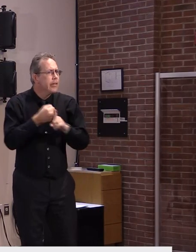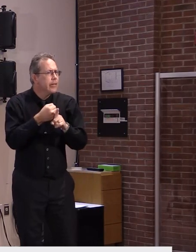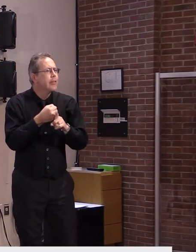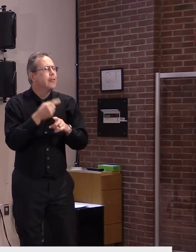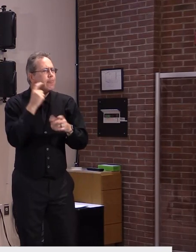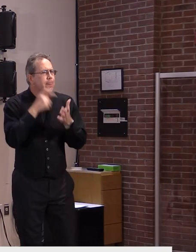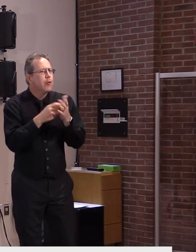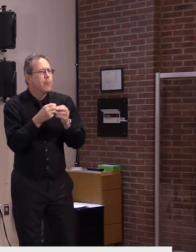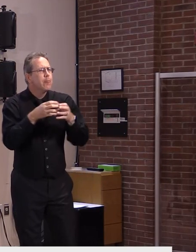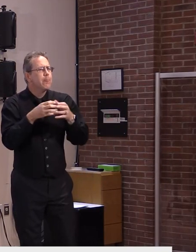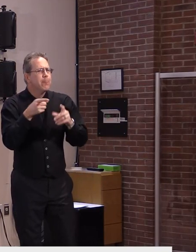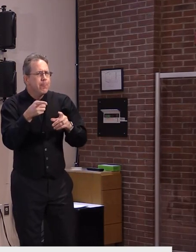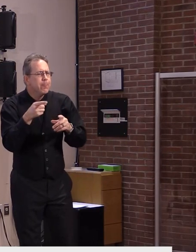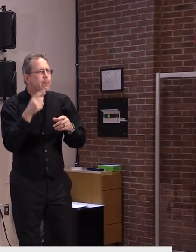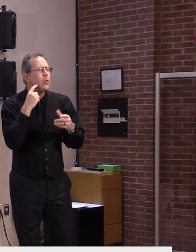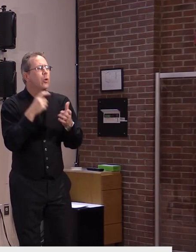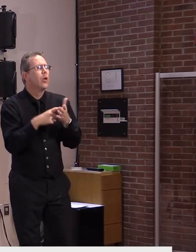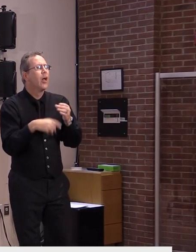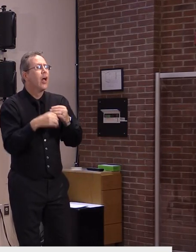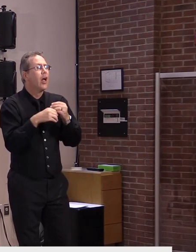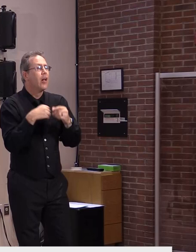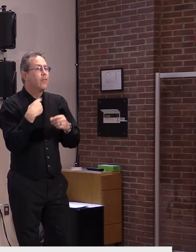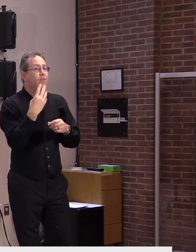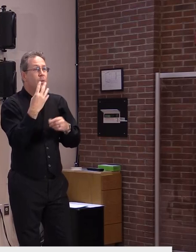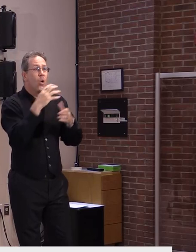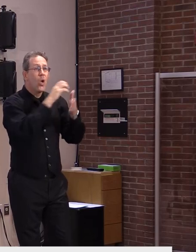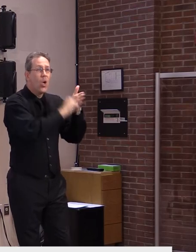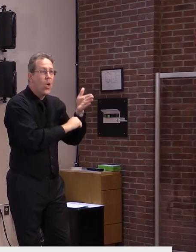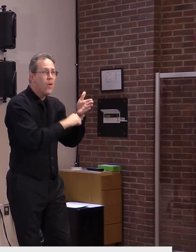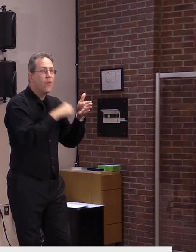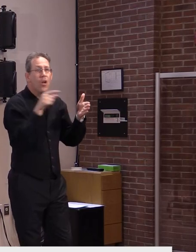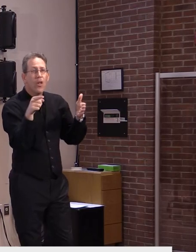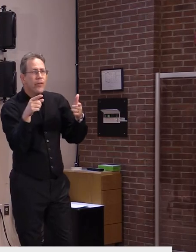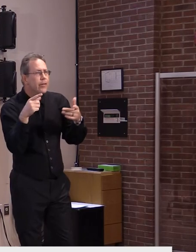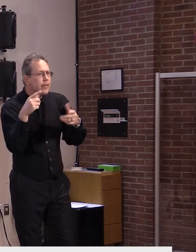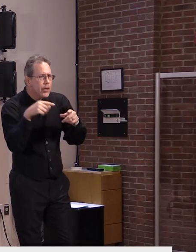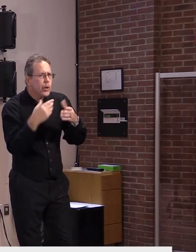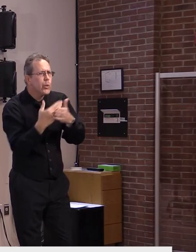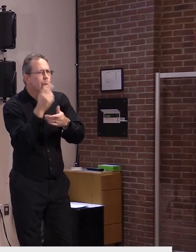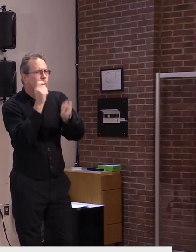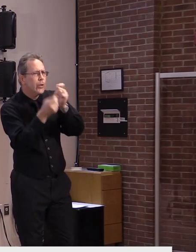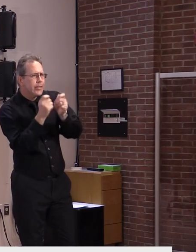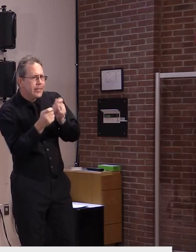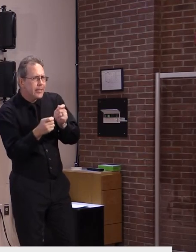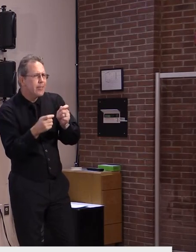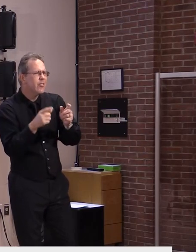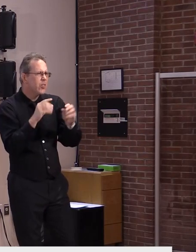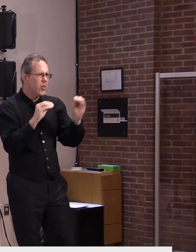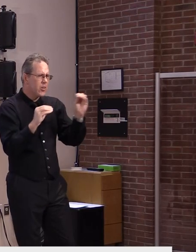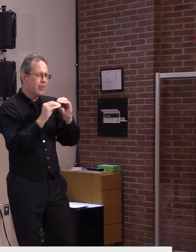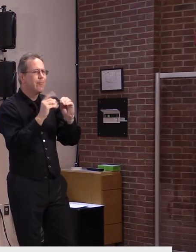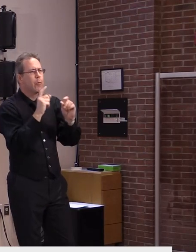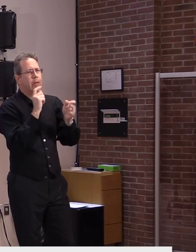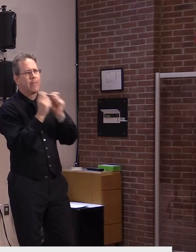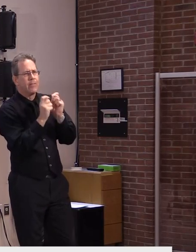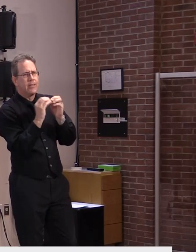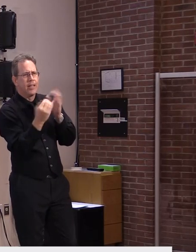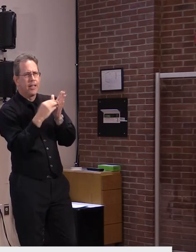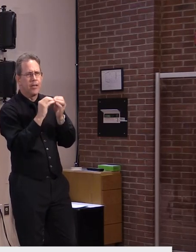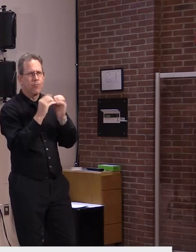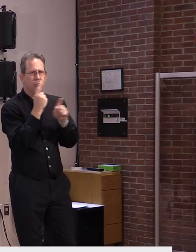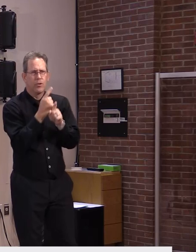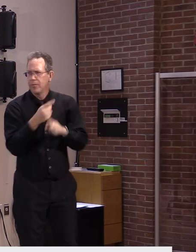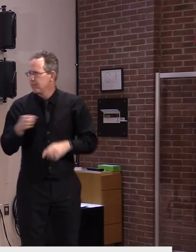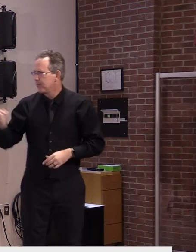were retired from the slide, five new outbreaks that were added. And you can see that the total number of cases down a bit from last week, down